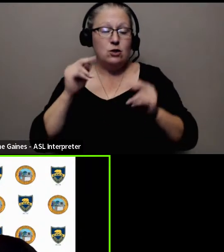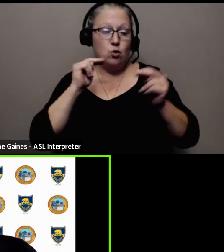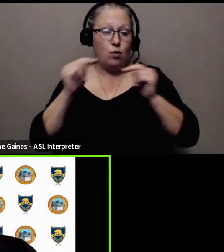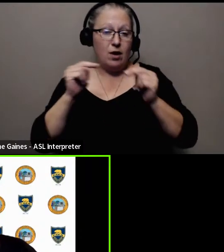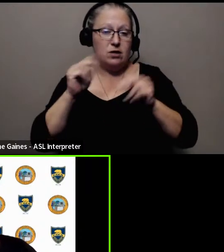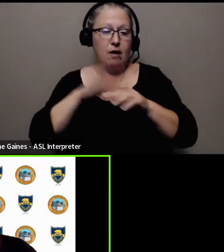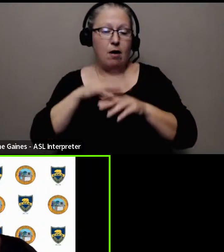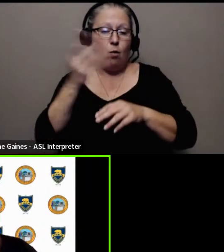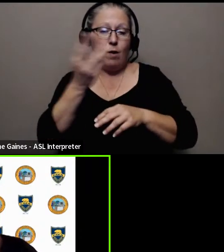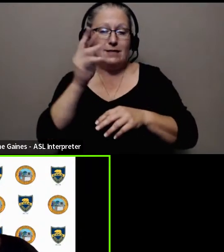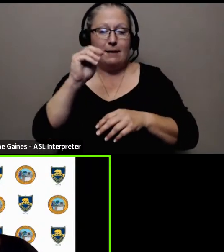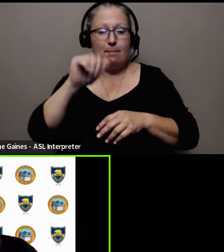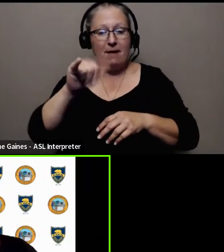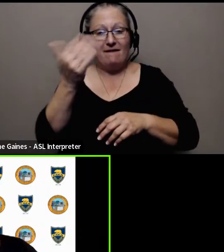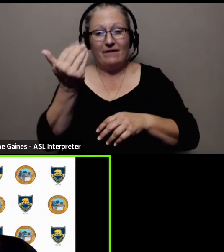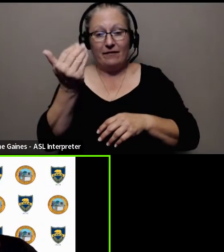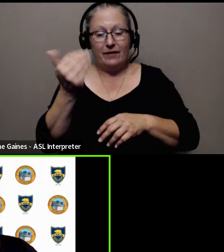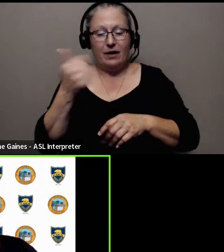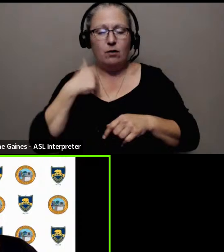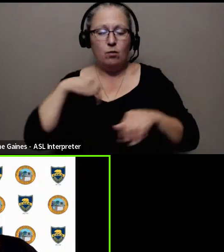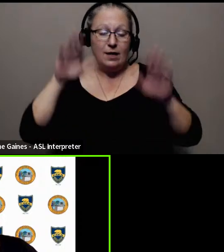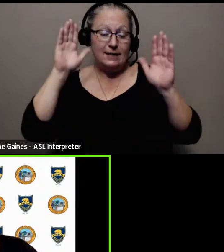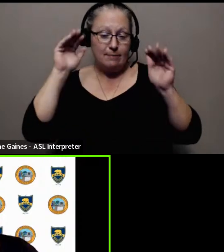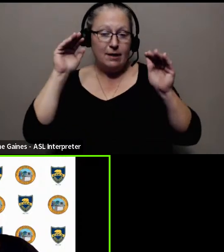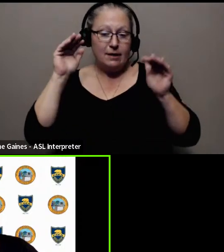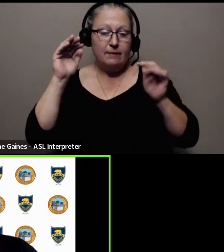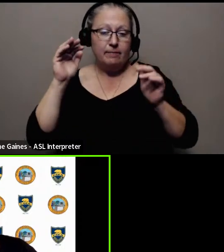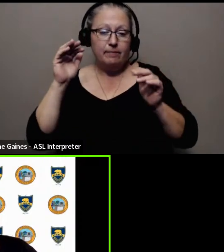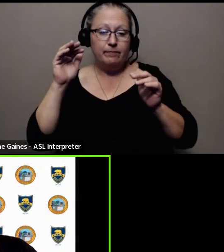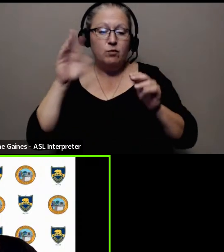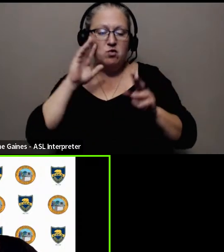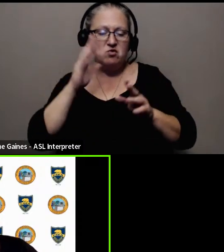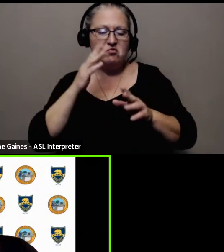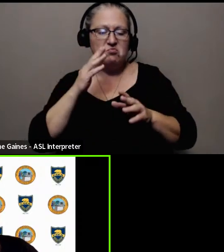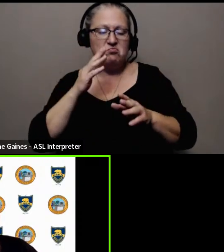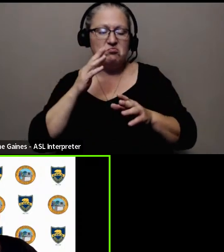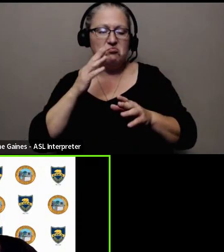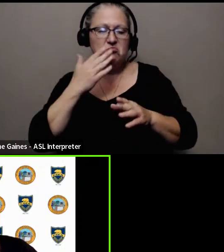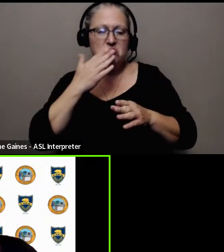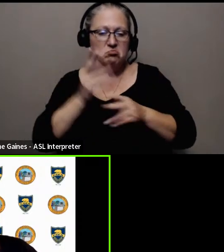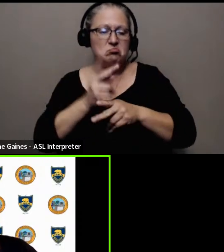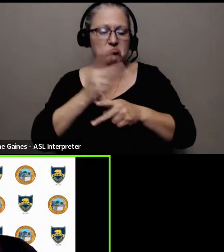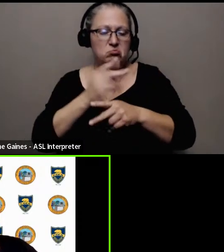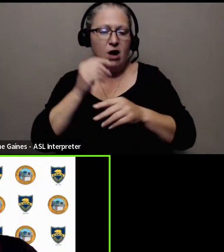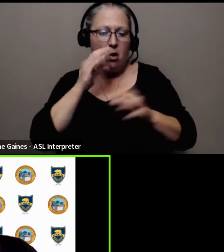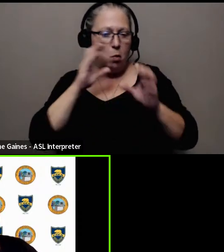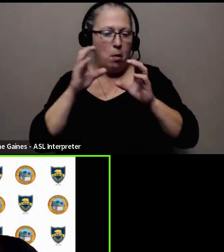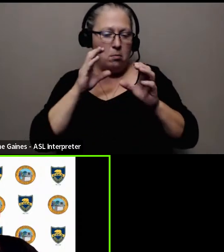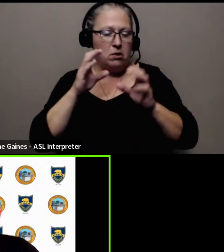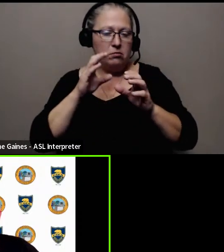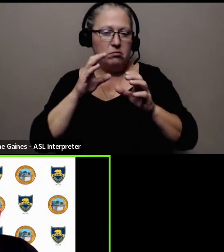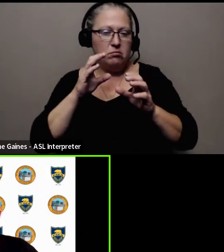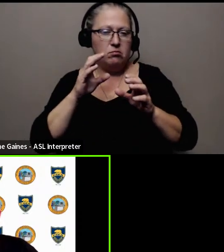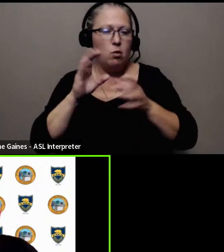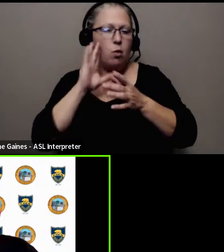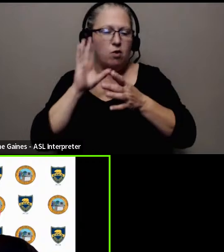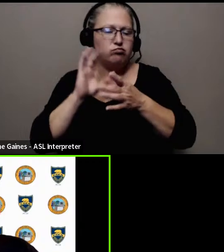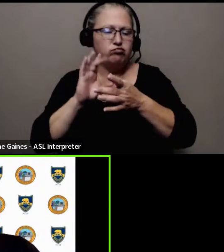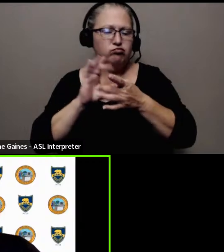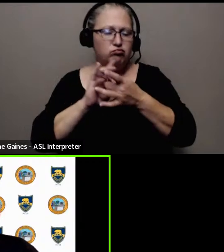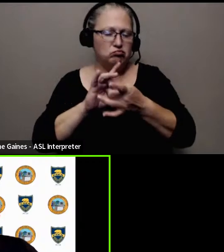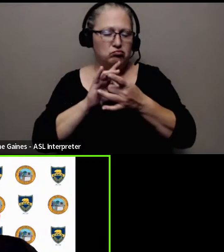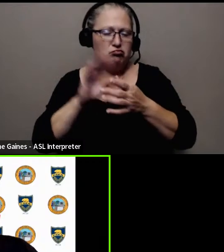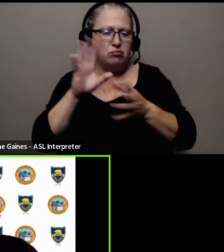May 15th. We anticipate a productive and cooperative meeting to